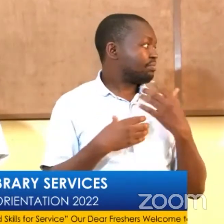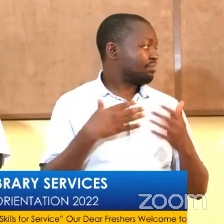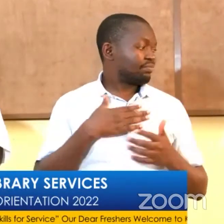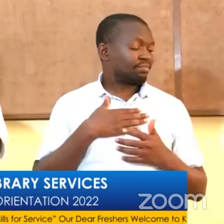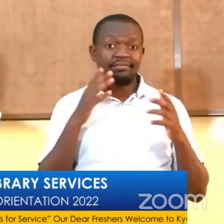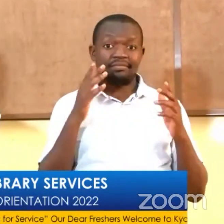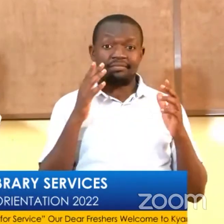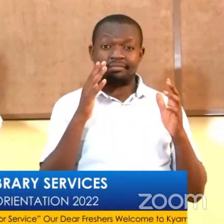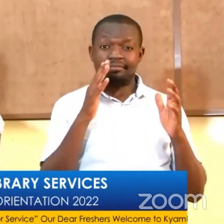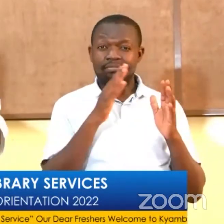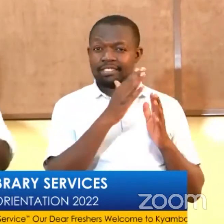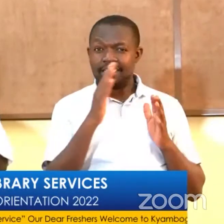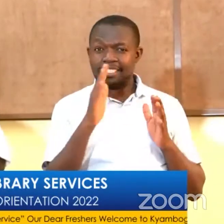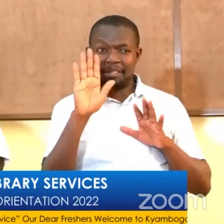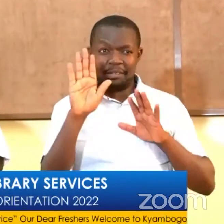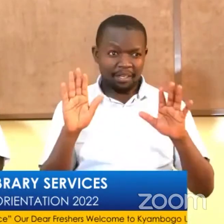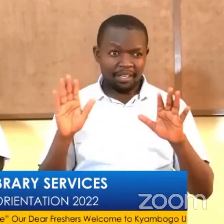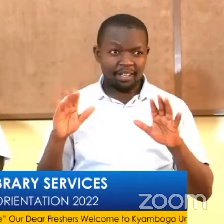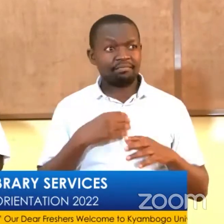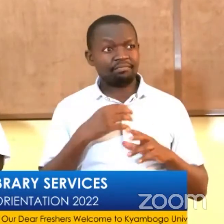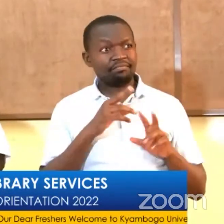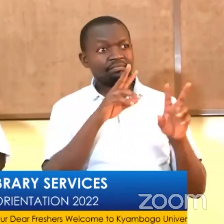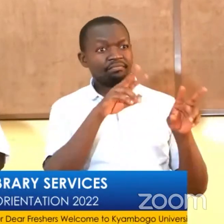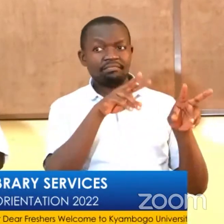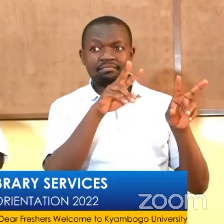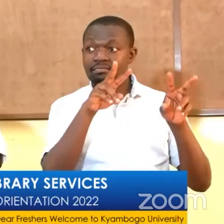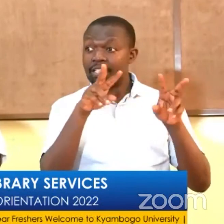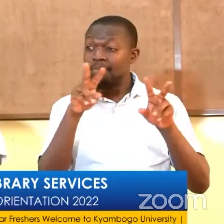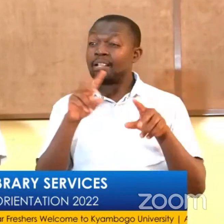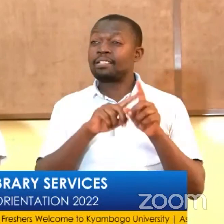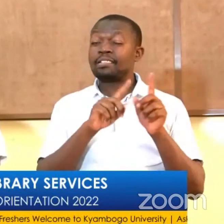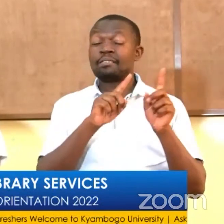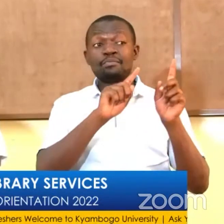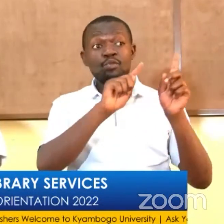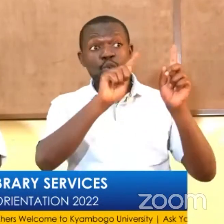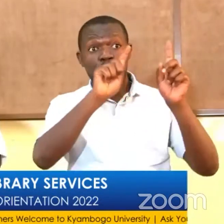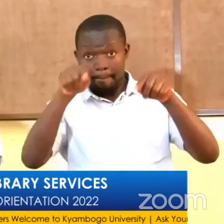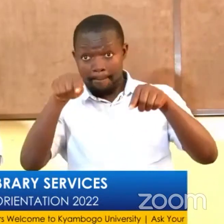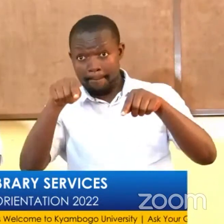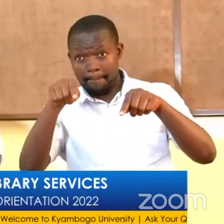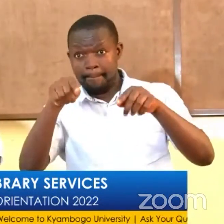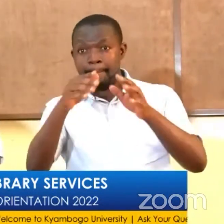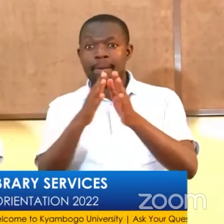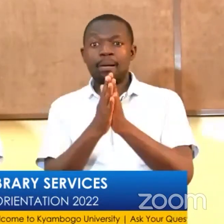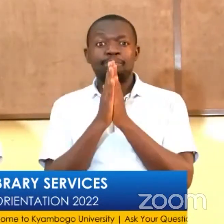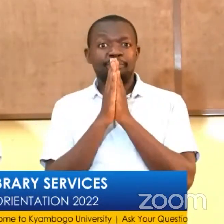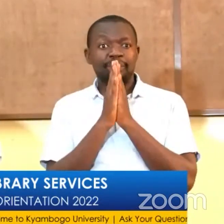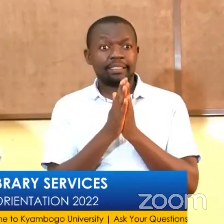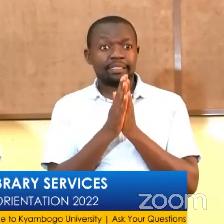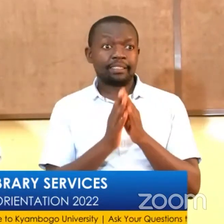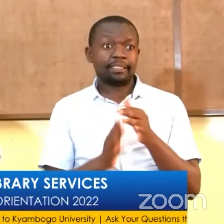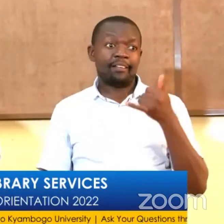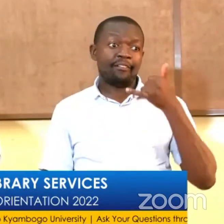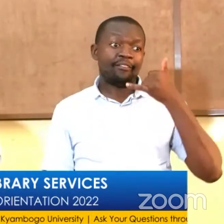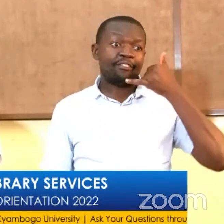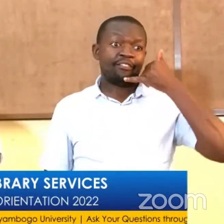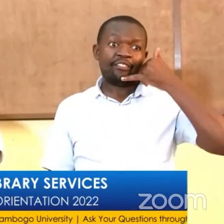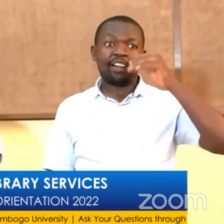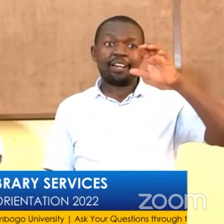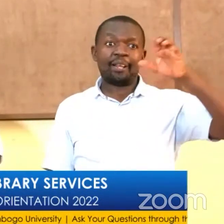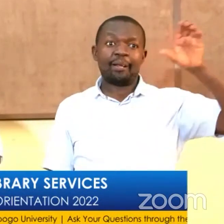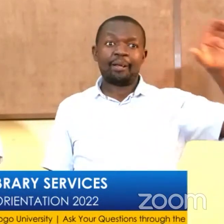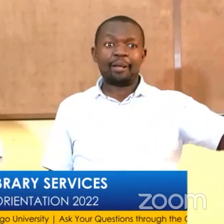your libraries now, when you come to the library, don't leave your phones, don't leave